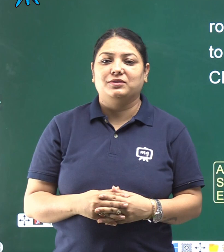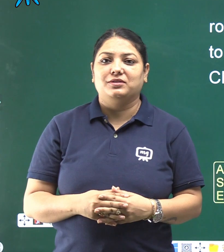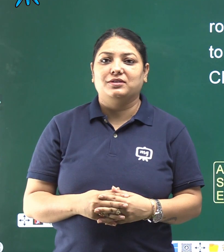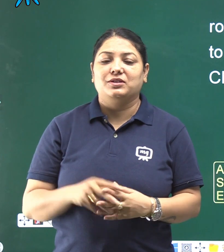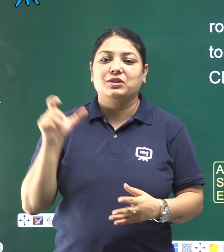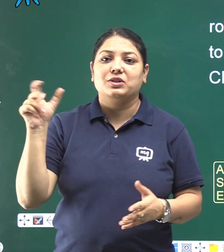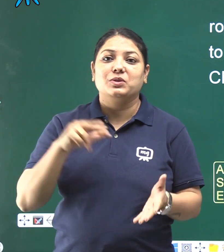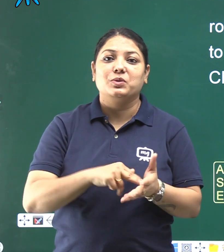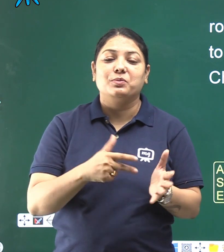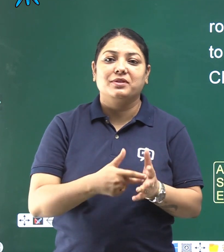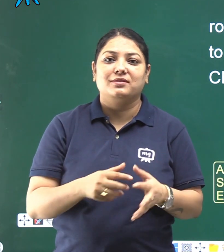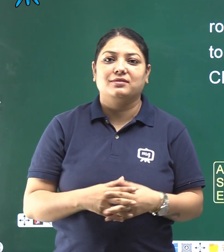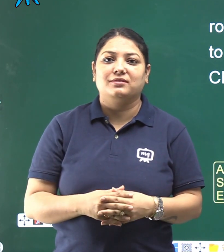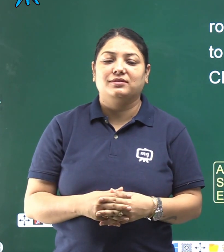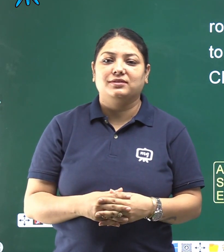Restore means